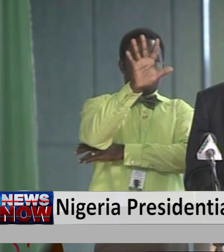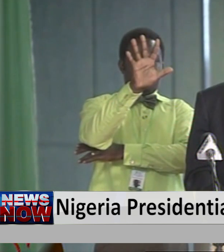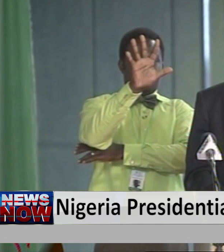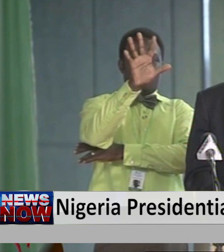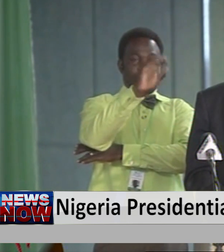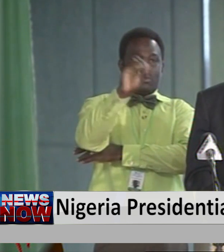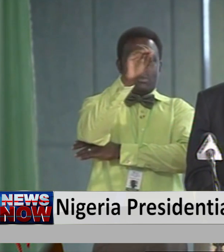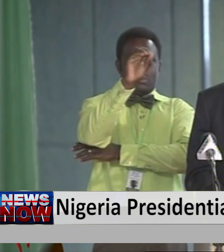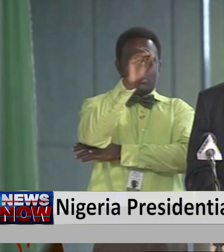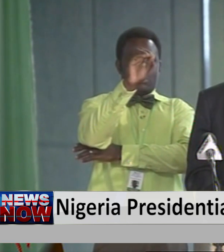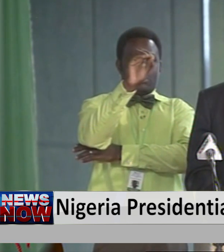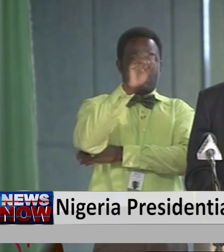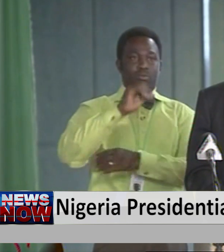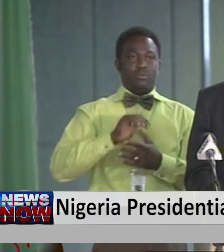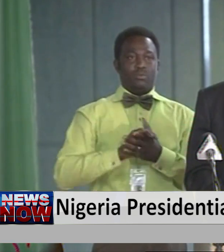207950.